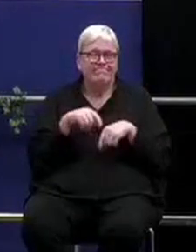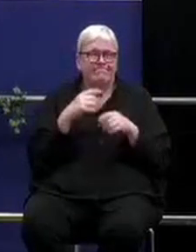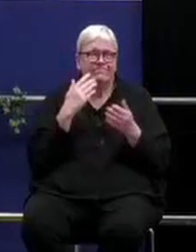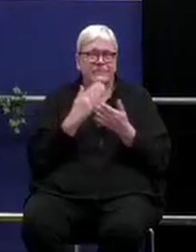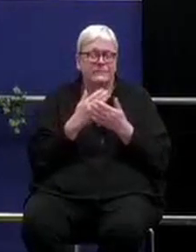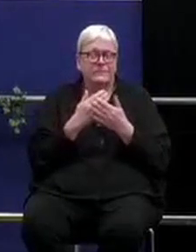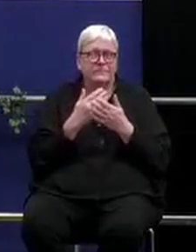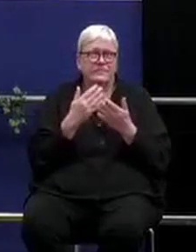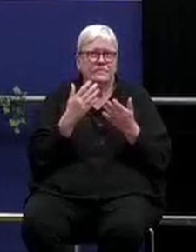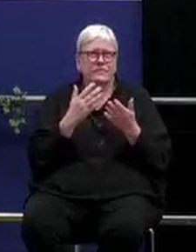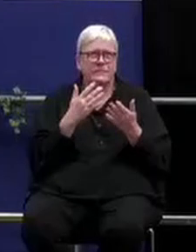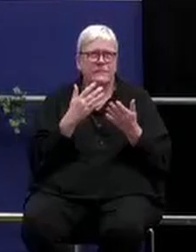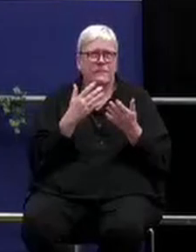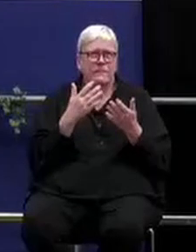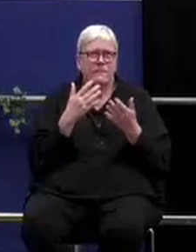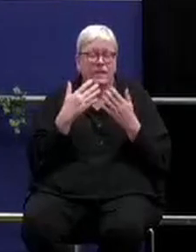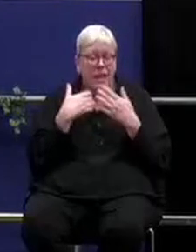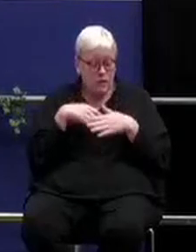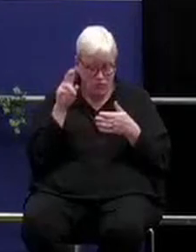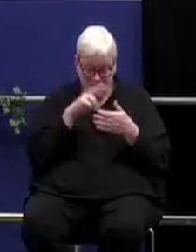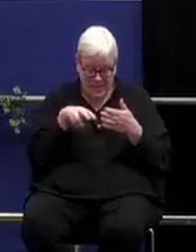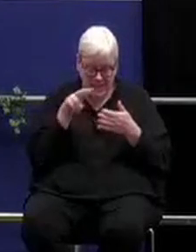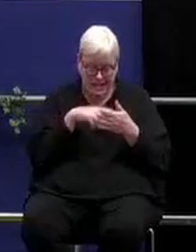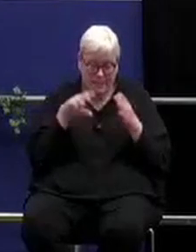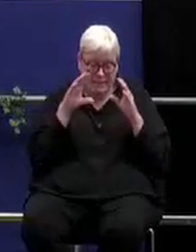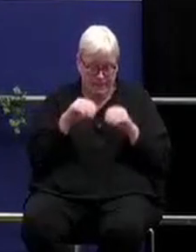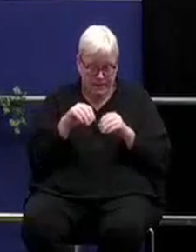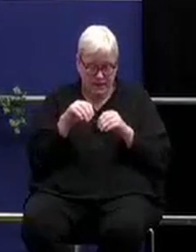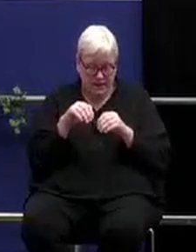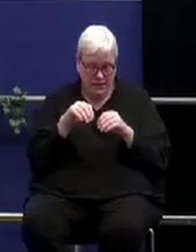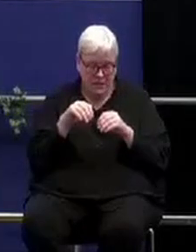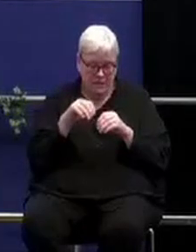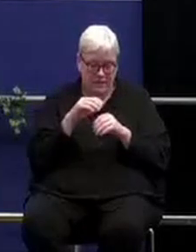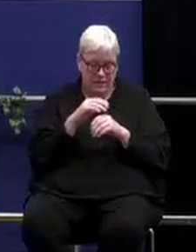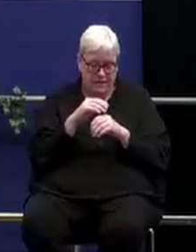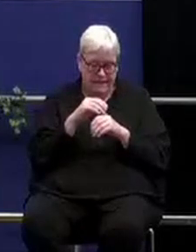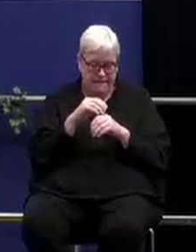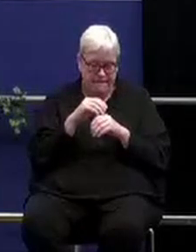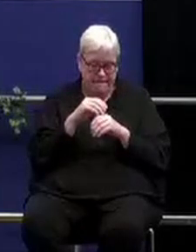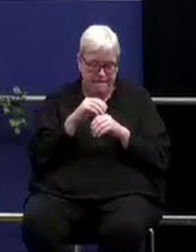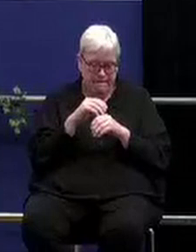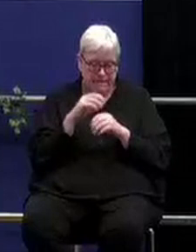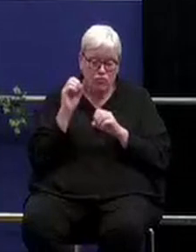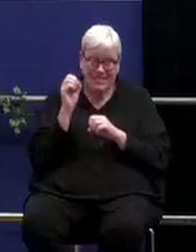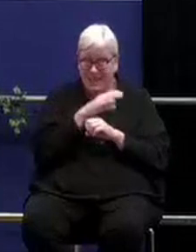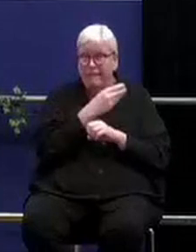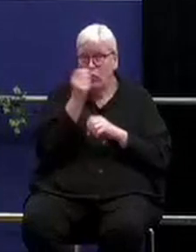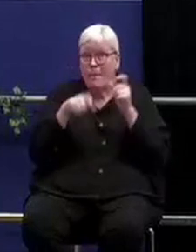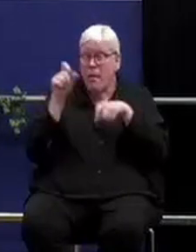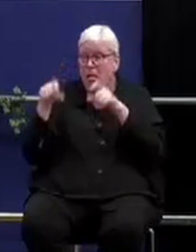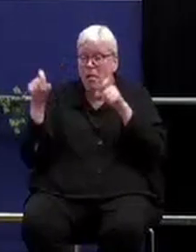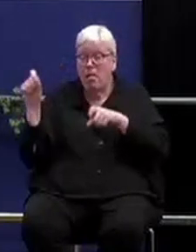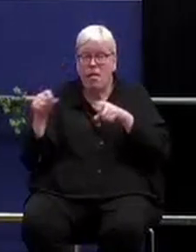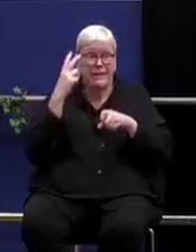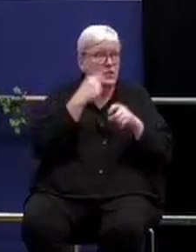she was like, I don't know if the book's finished, like, because it's kind of this odd little book. But we'll send it to a few people and we'll see what they